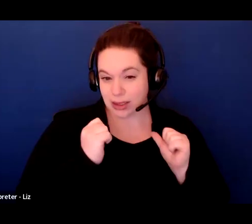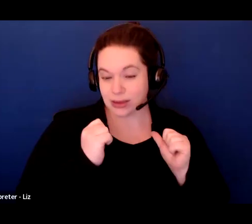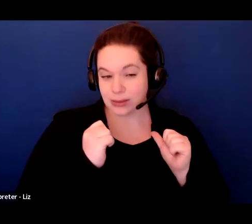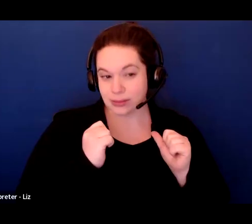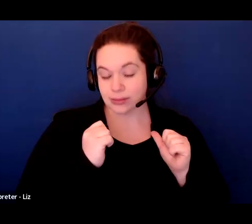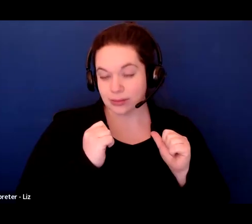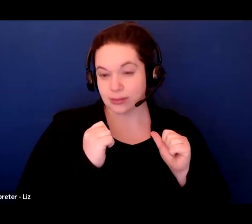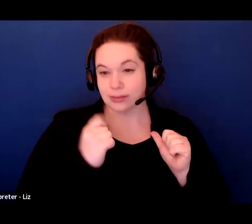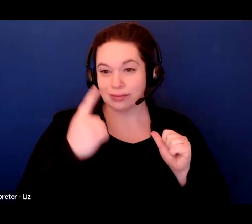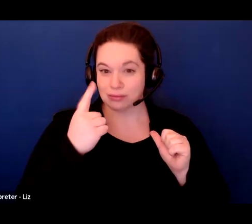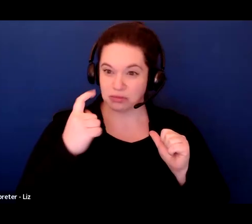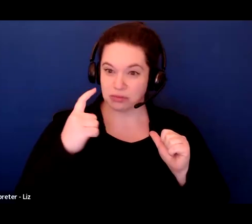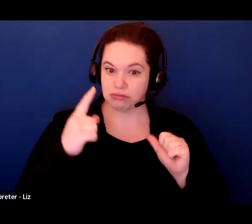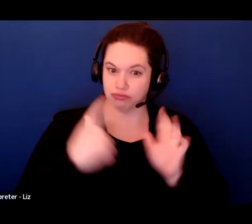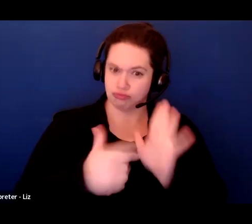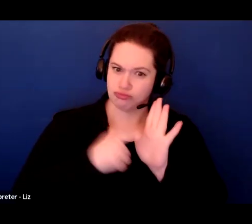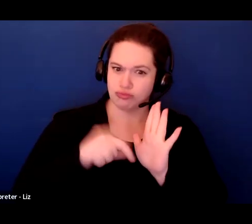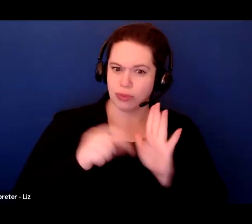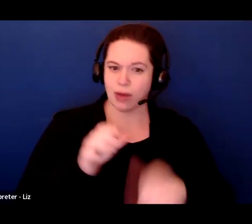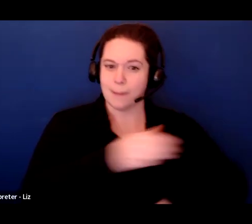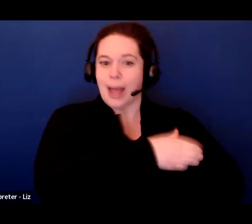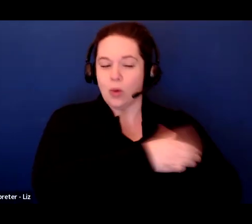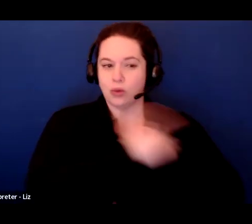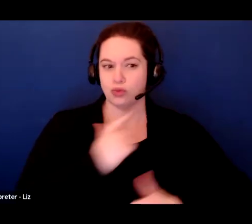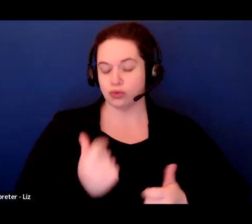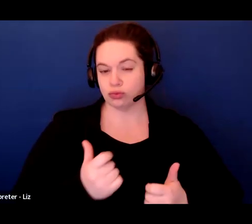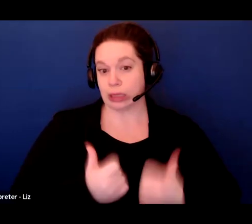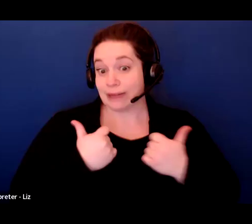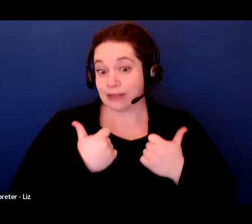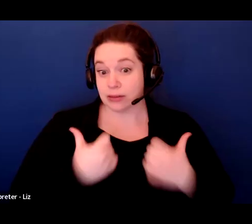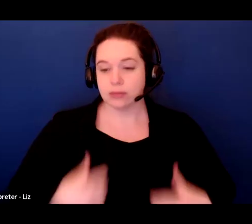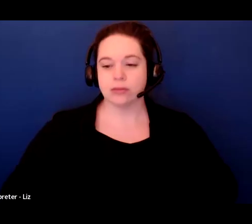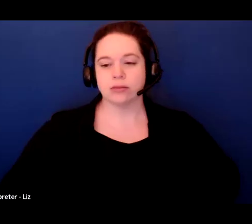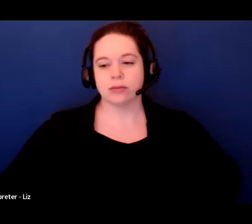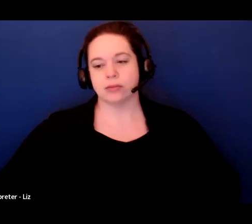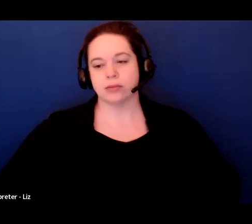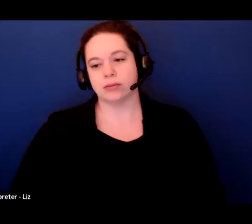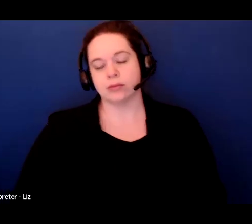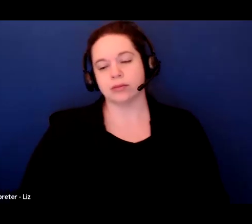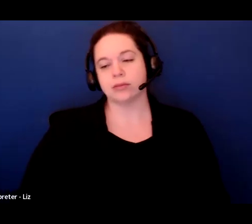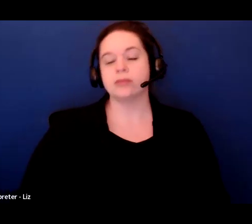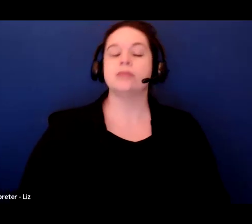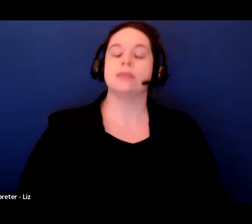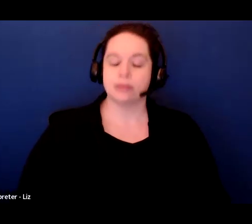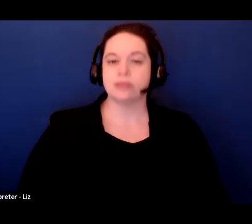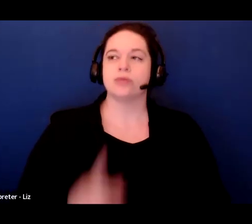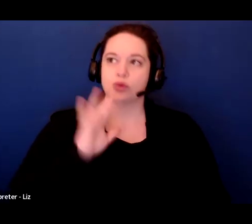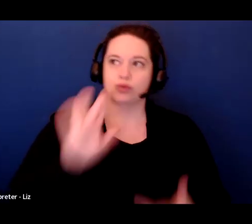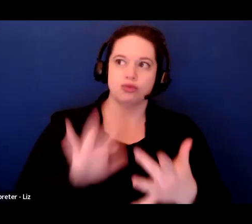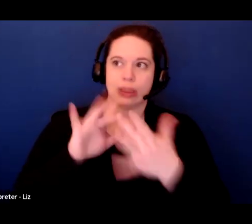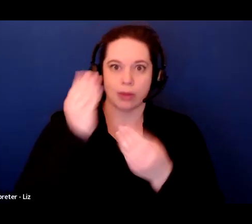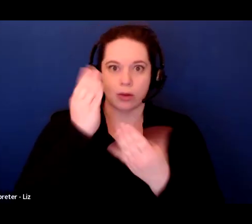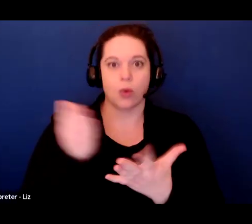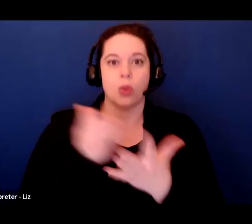need this power to exist. And so be sure and let them know what's going on. You can do it through the